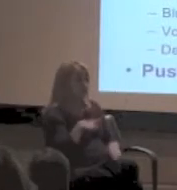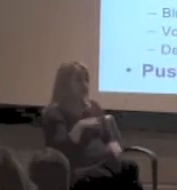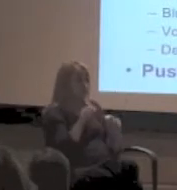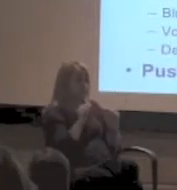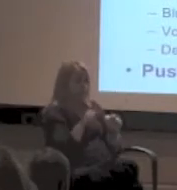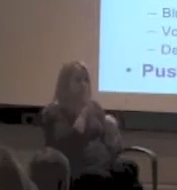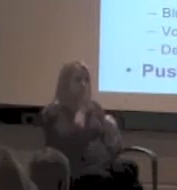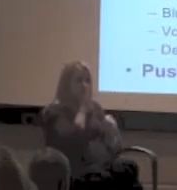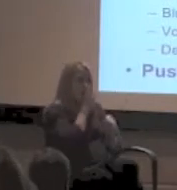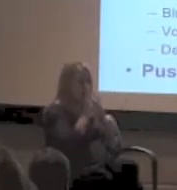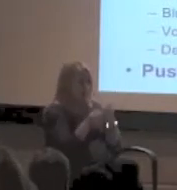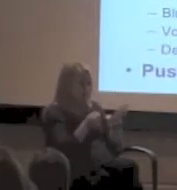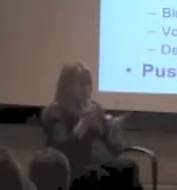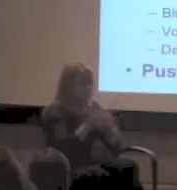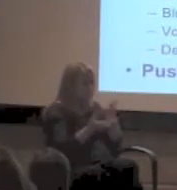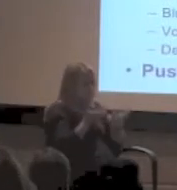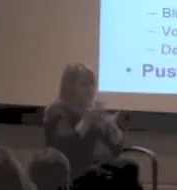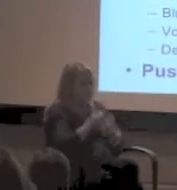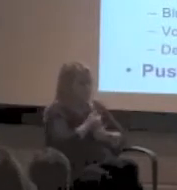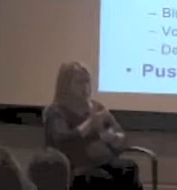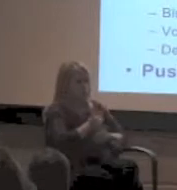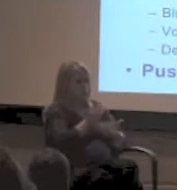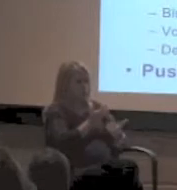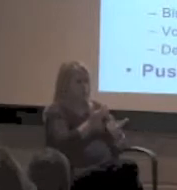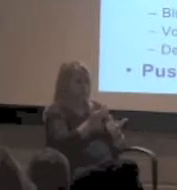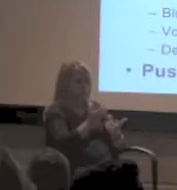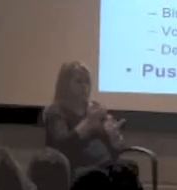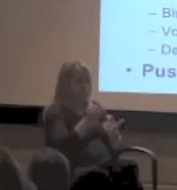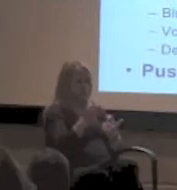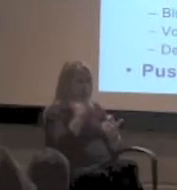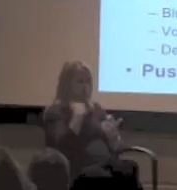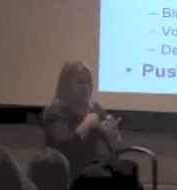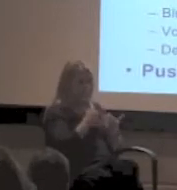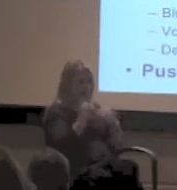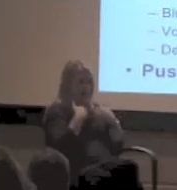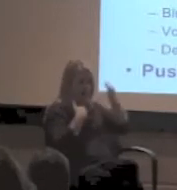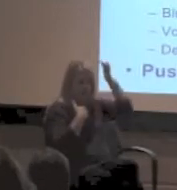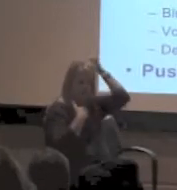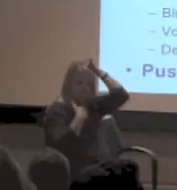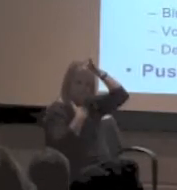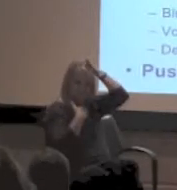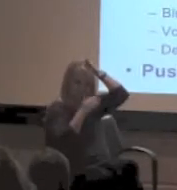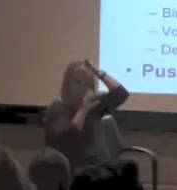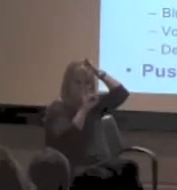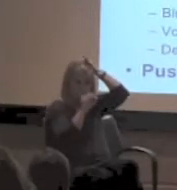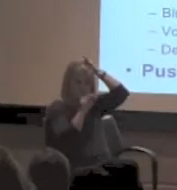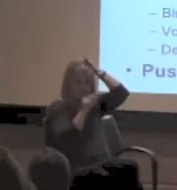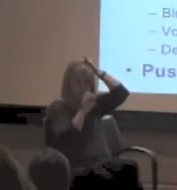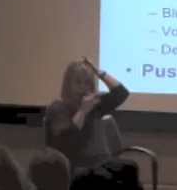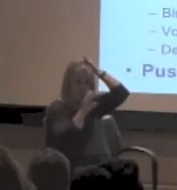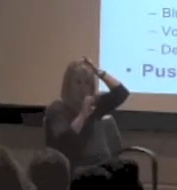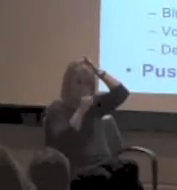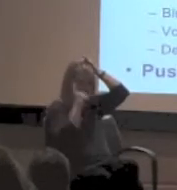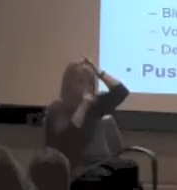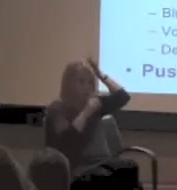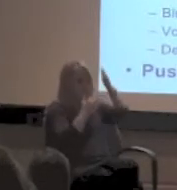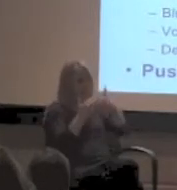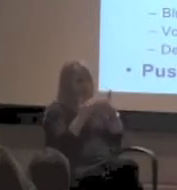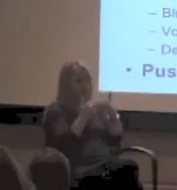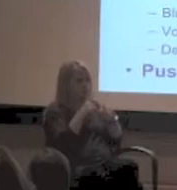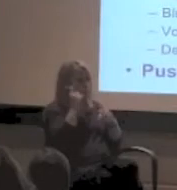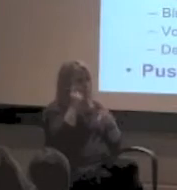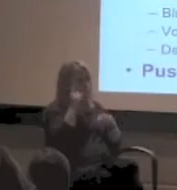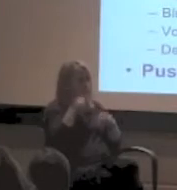can talk to us, and so it's like nature gave us the fontanelle for babies that can't talk, which is quite